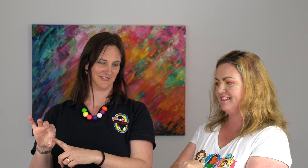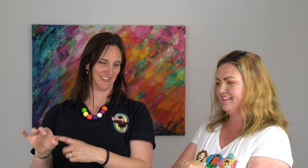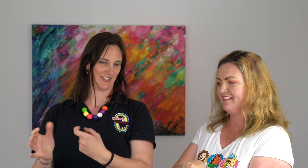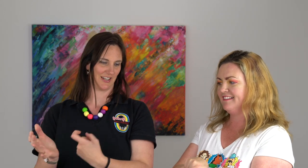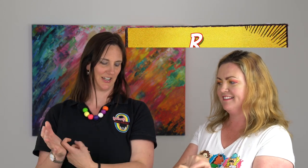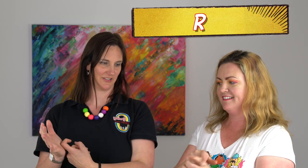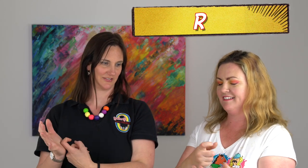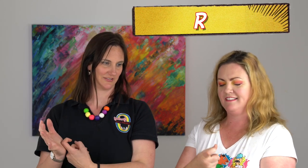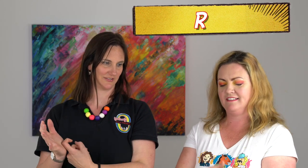R,